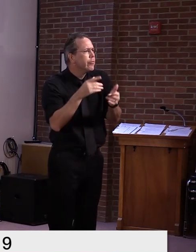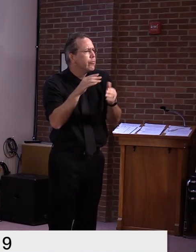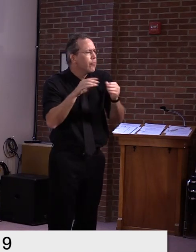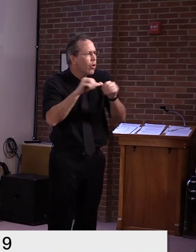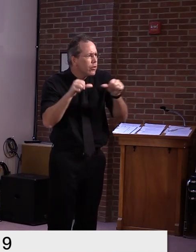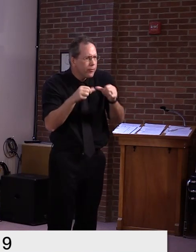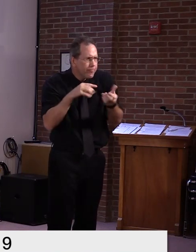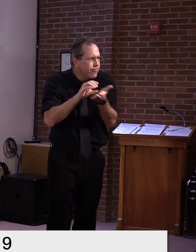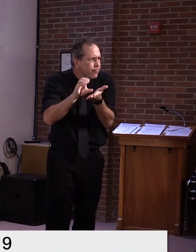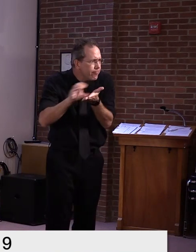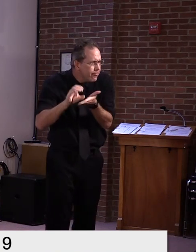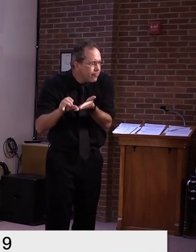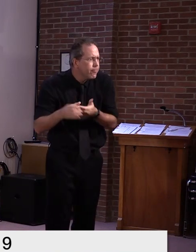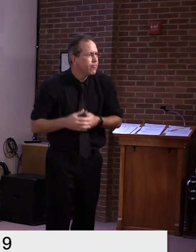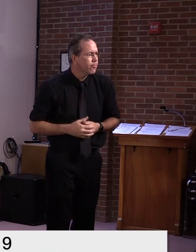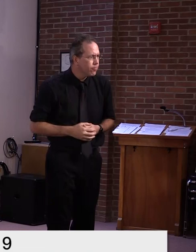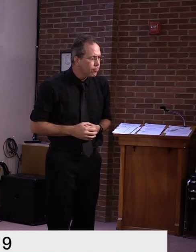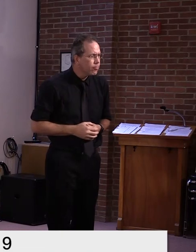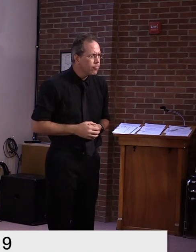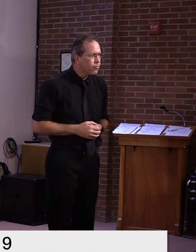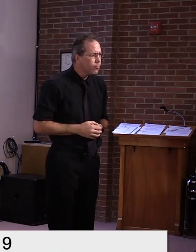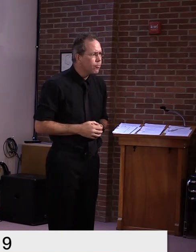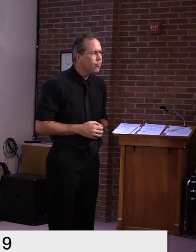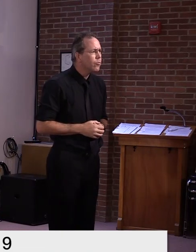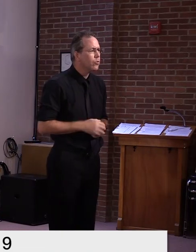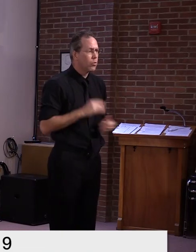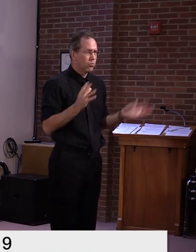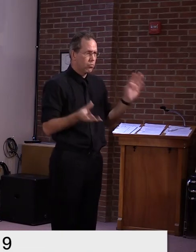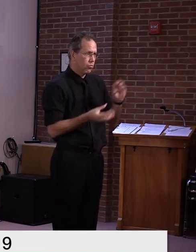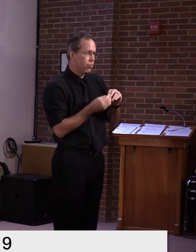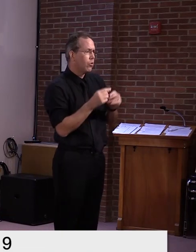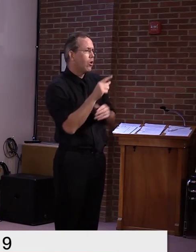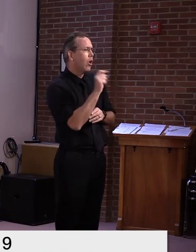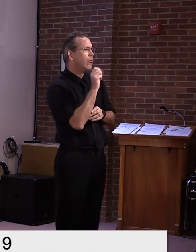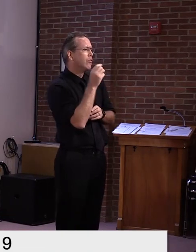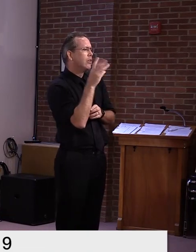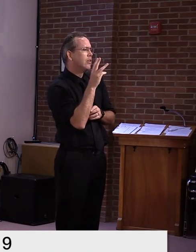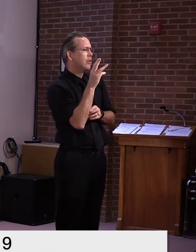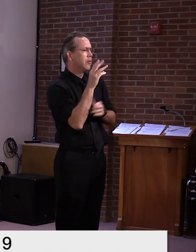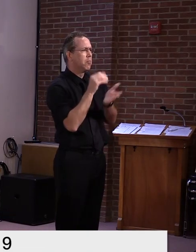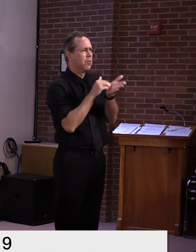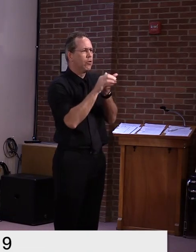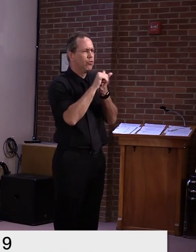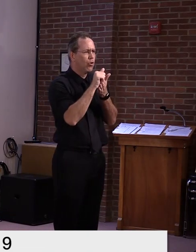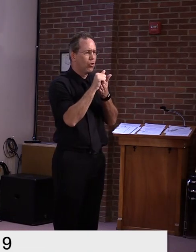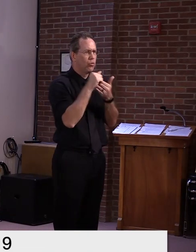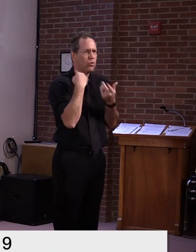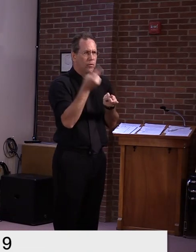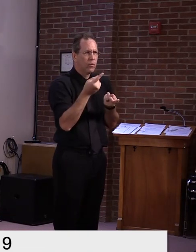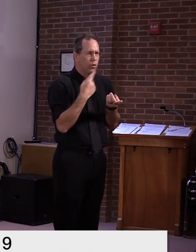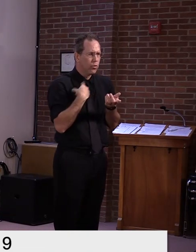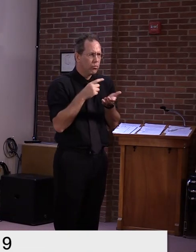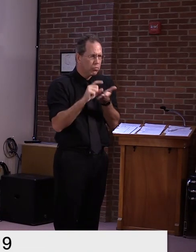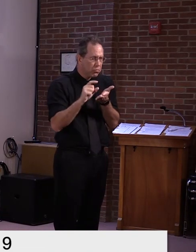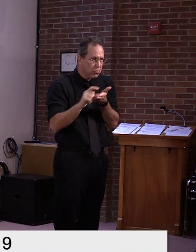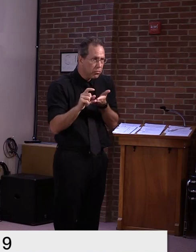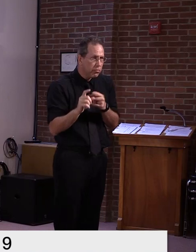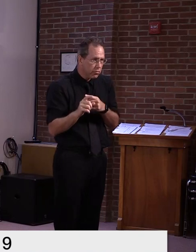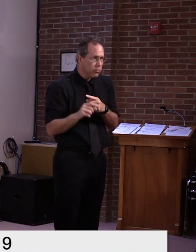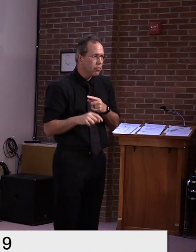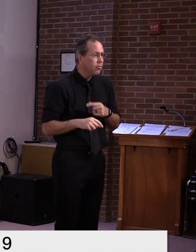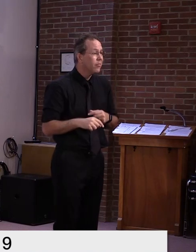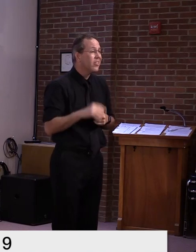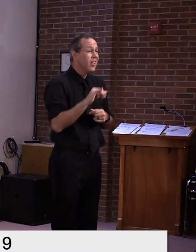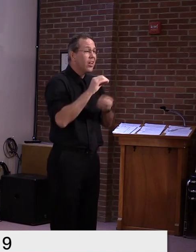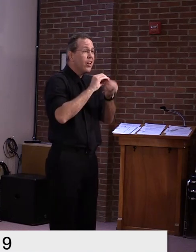of over $116 million. It is important to note that the number may go up or down as the